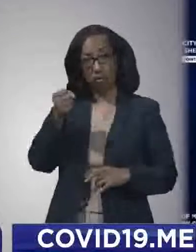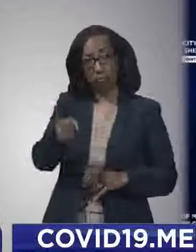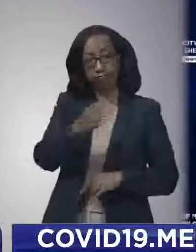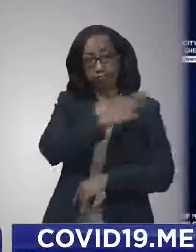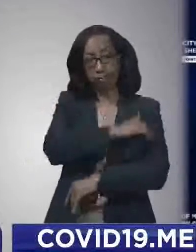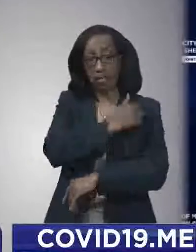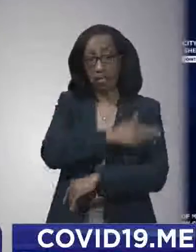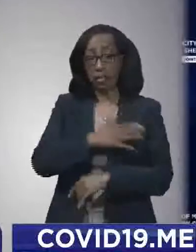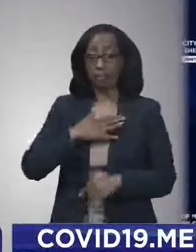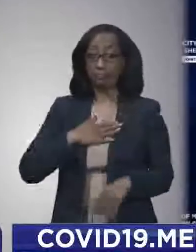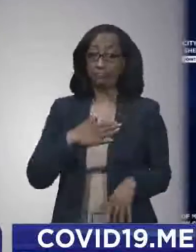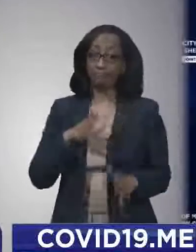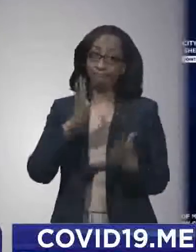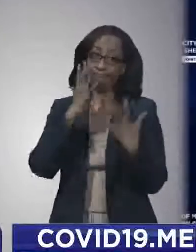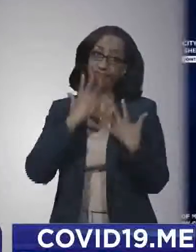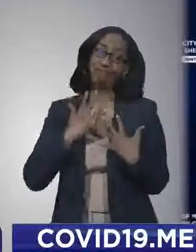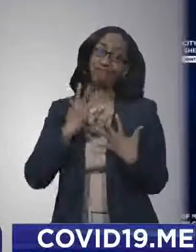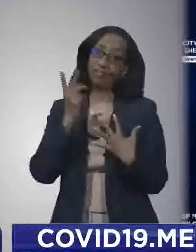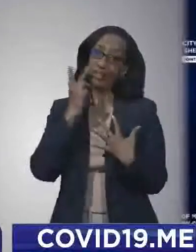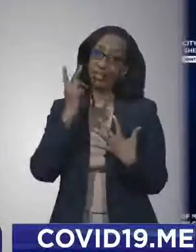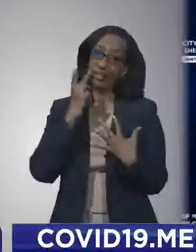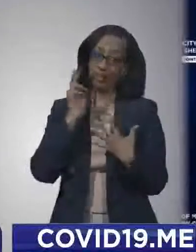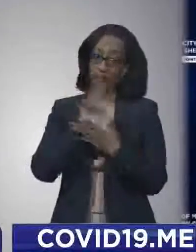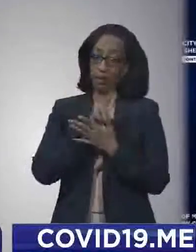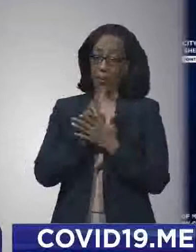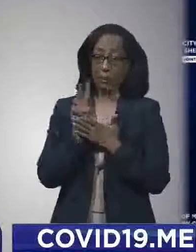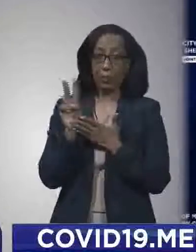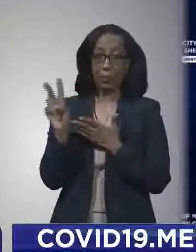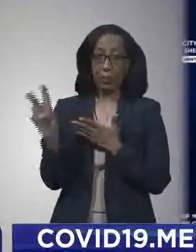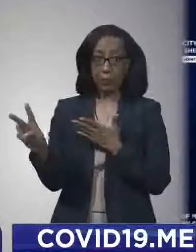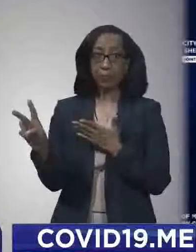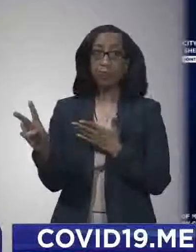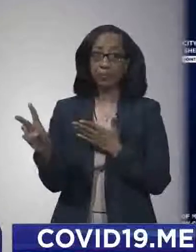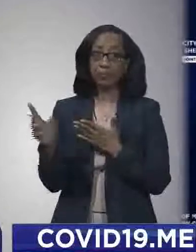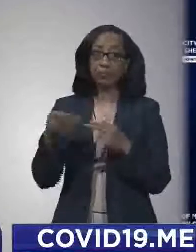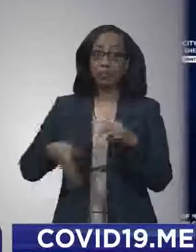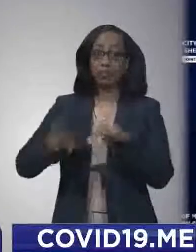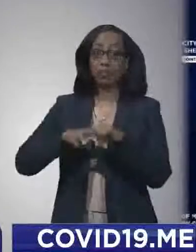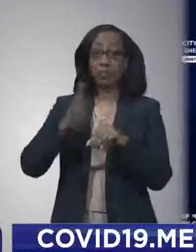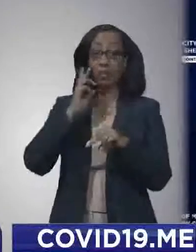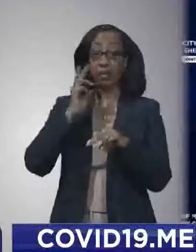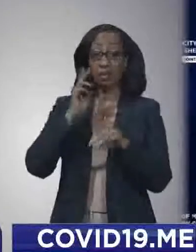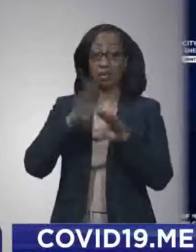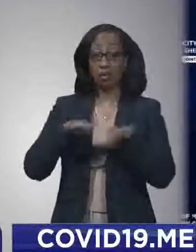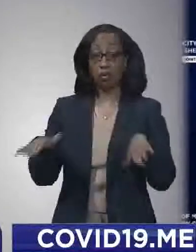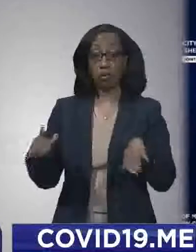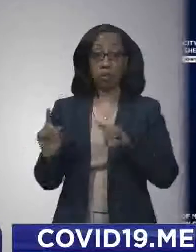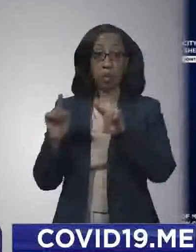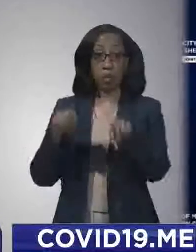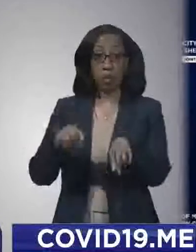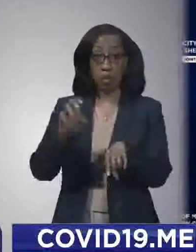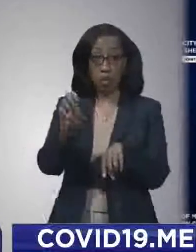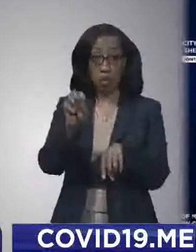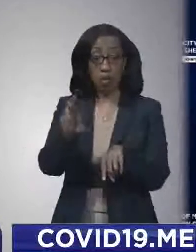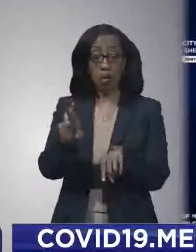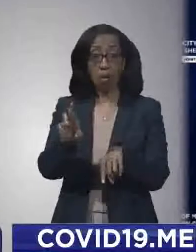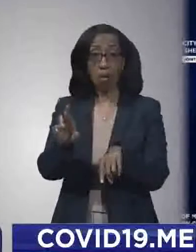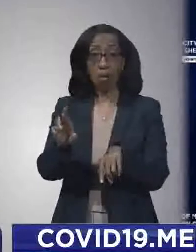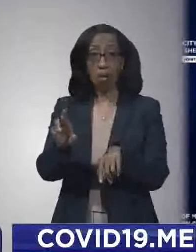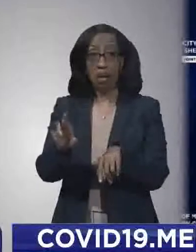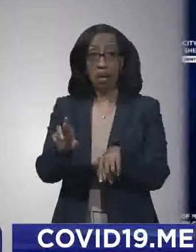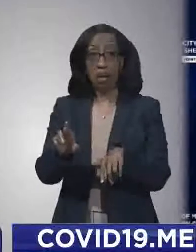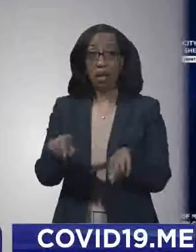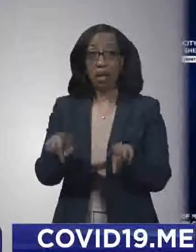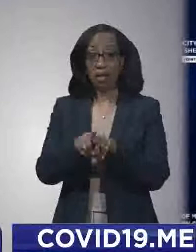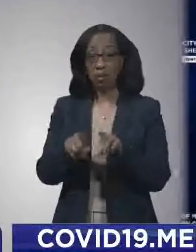we've seen over the last 2 weeks. We have seen the number of children presenting to our emergency department who have symptoms